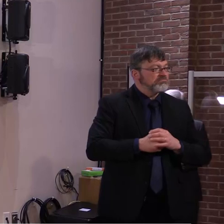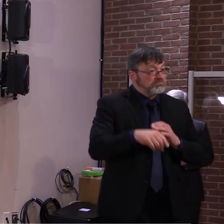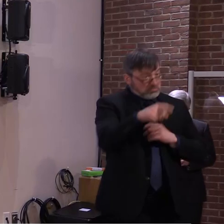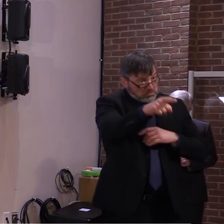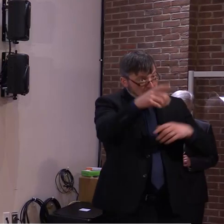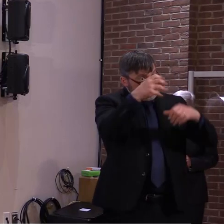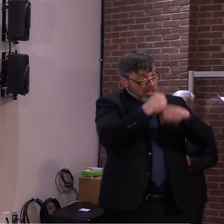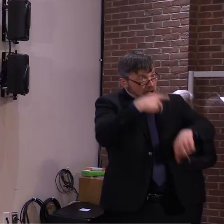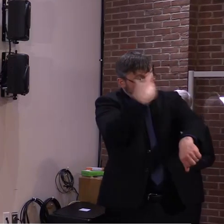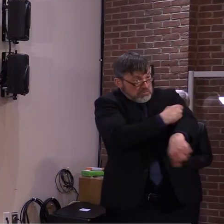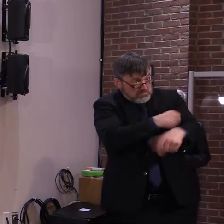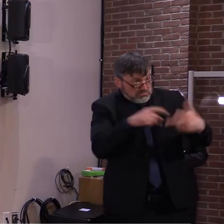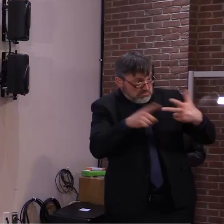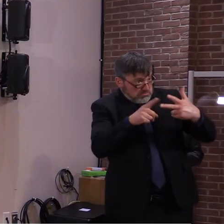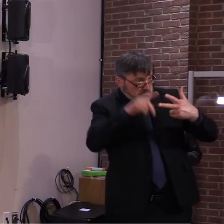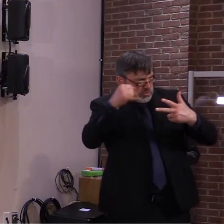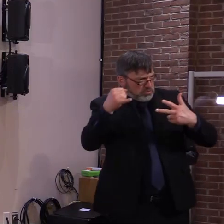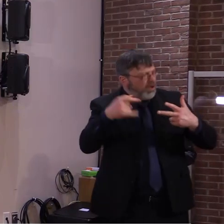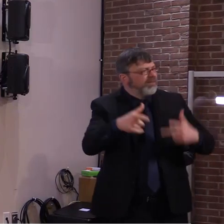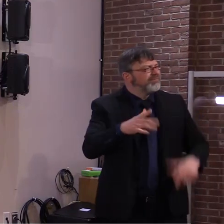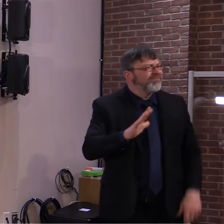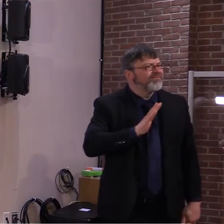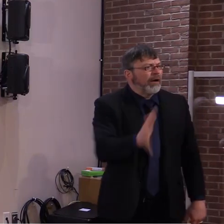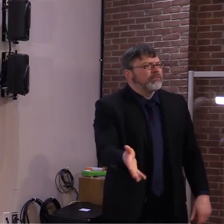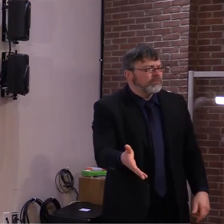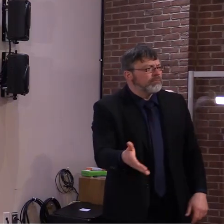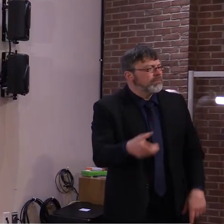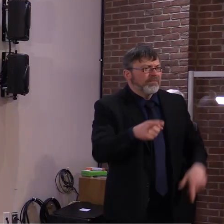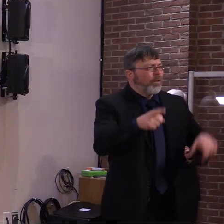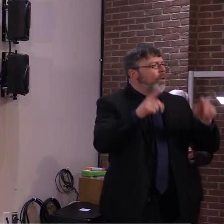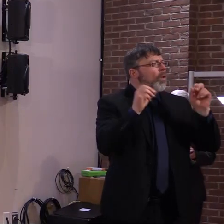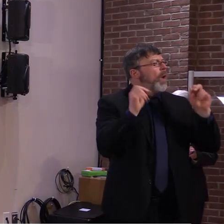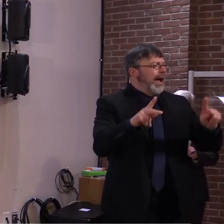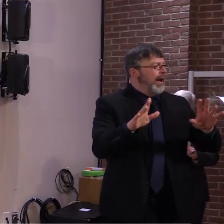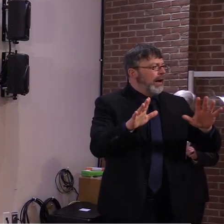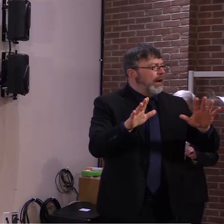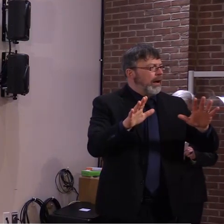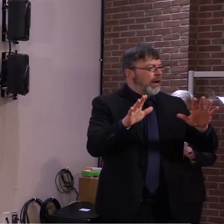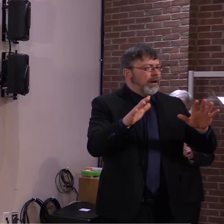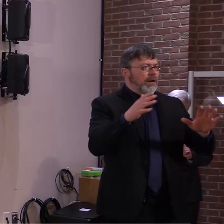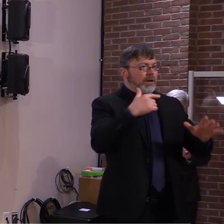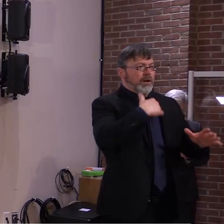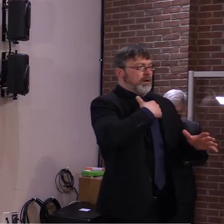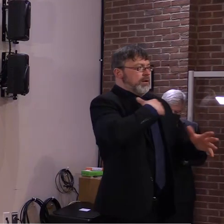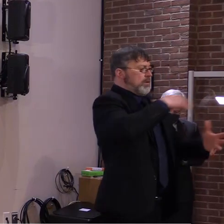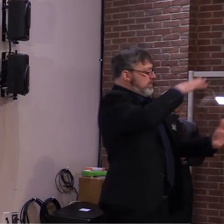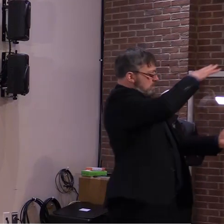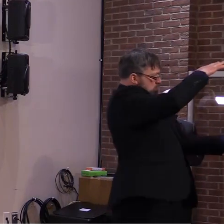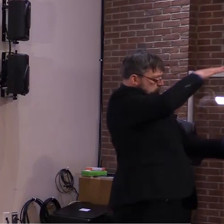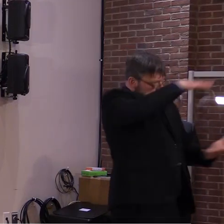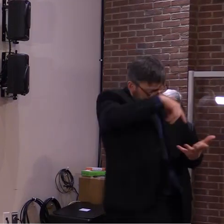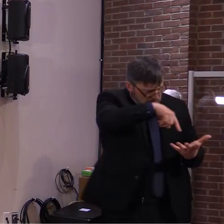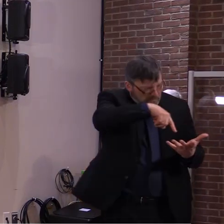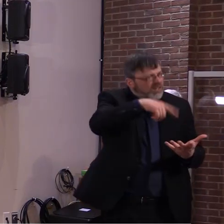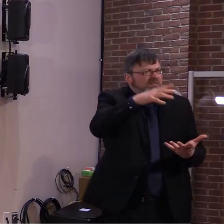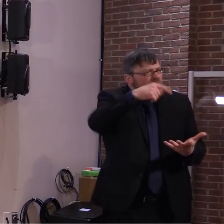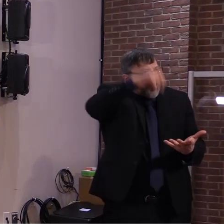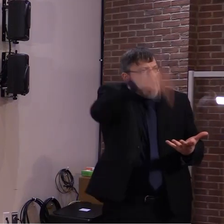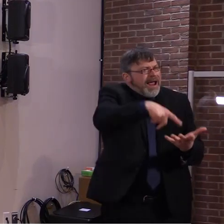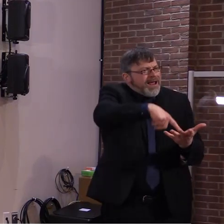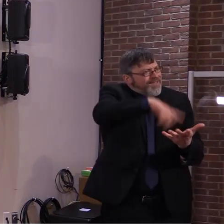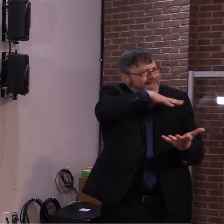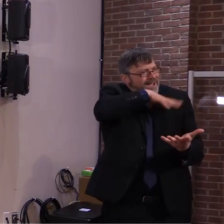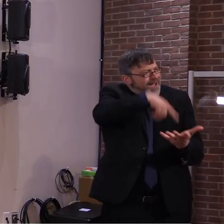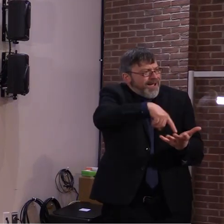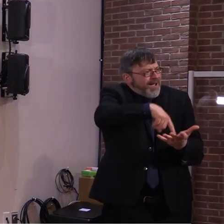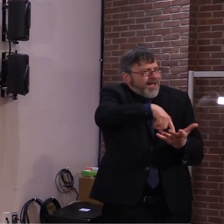that this problem did not affect any doses already shipped or administered. This was picked up as it should in a